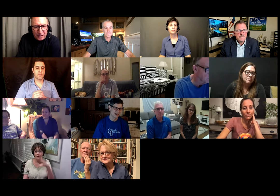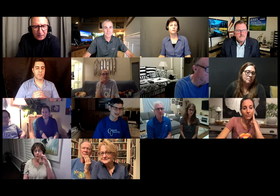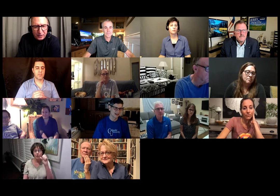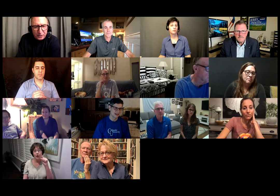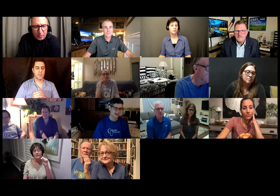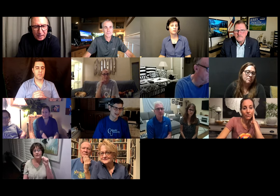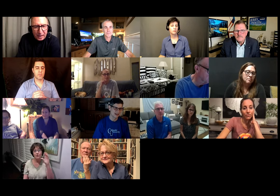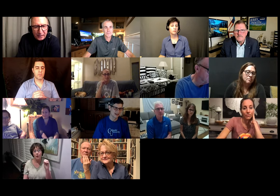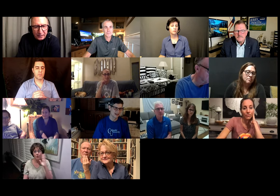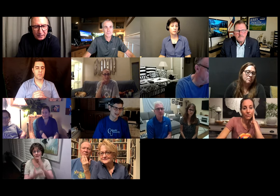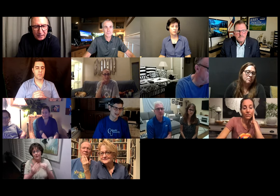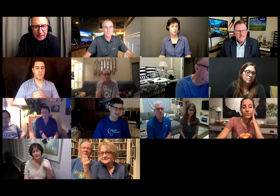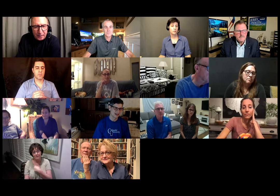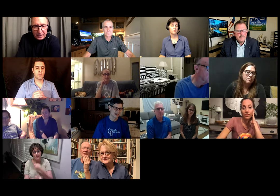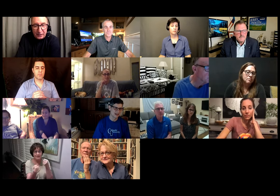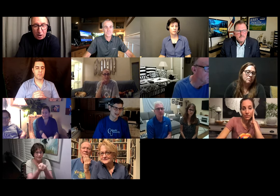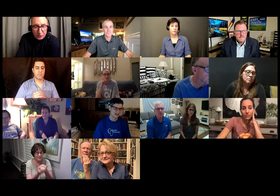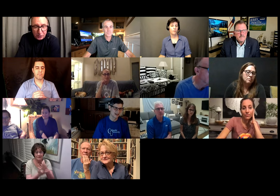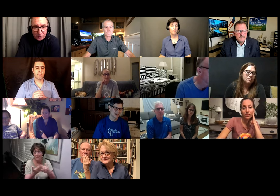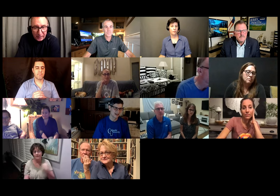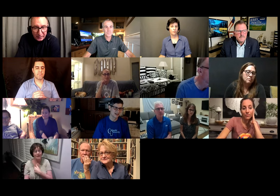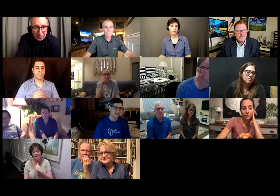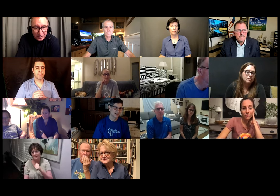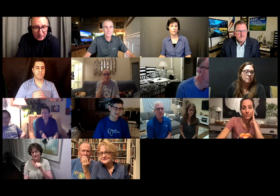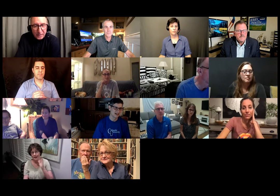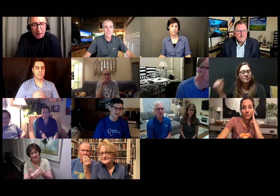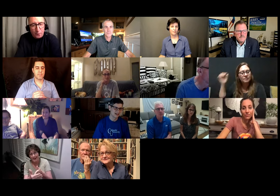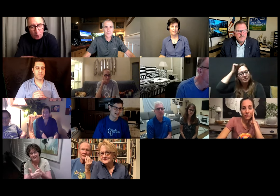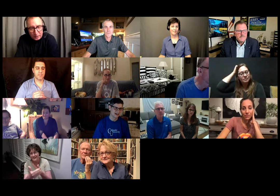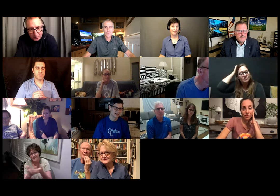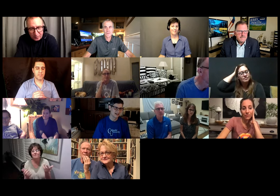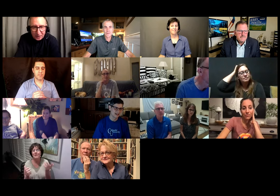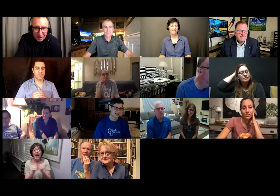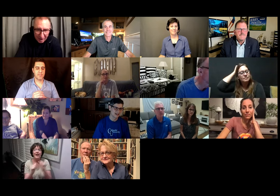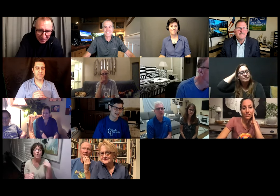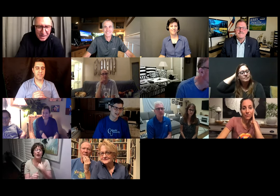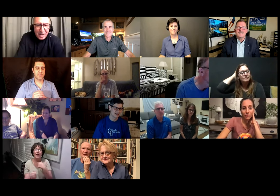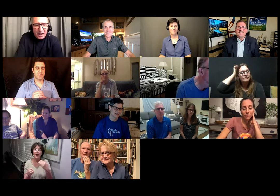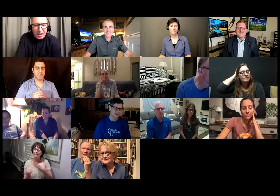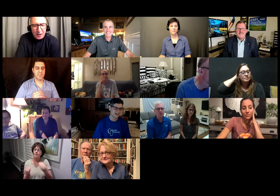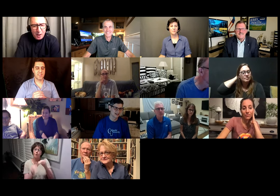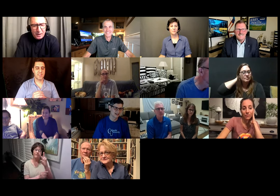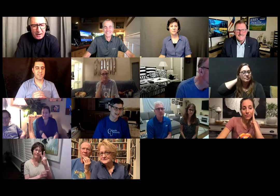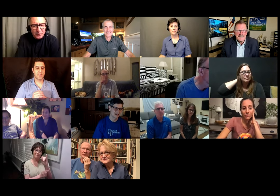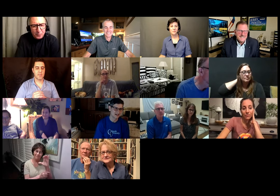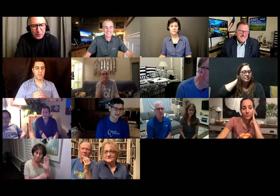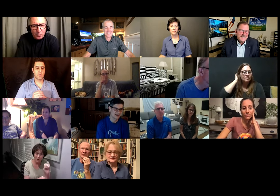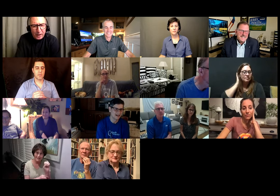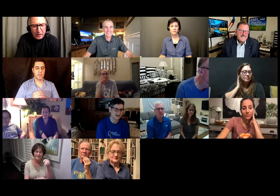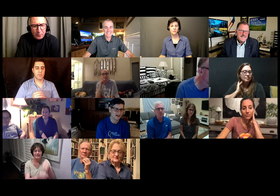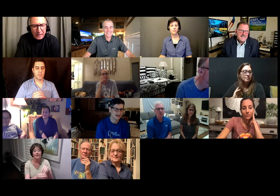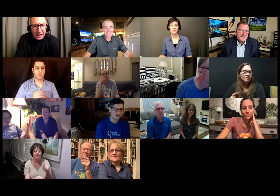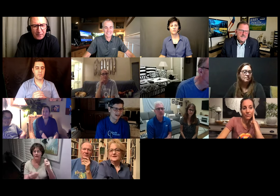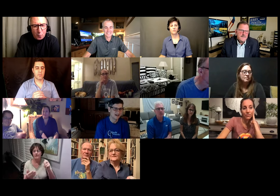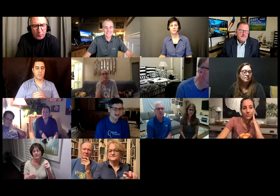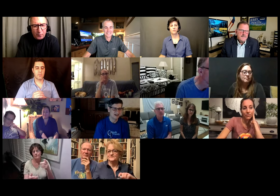There's a lot of things going on, like the Costco thing. Some of us are for it, some of us are not. But I just wonder, where